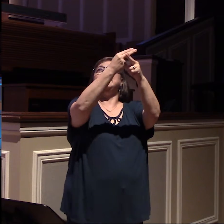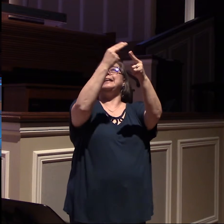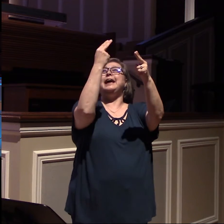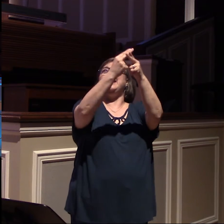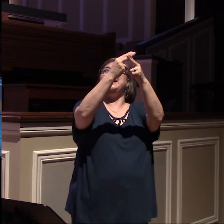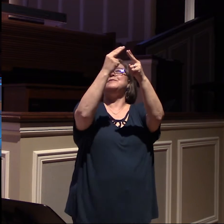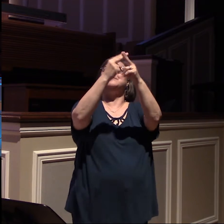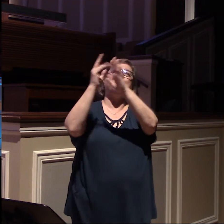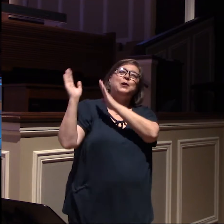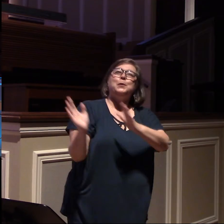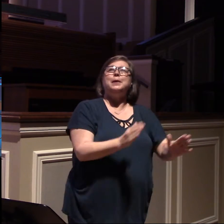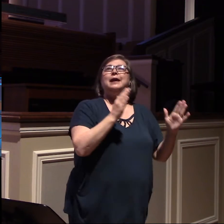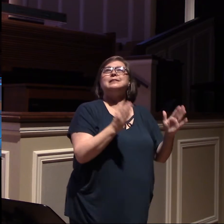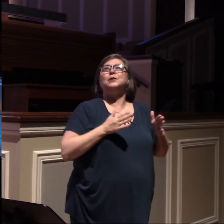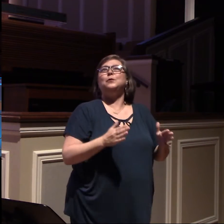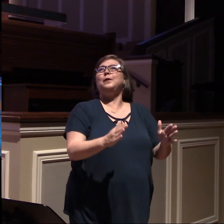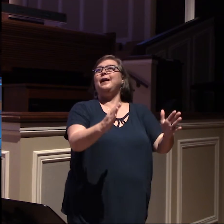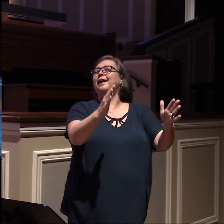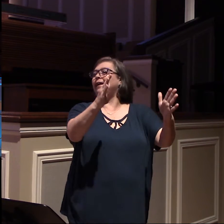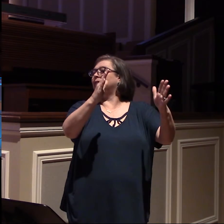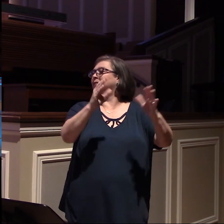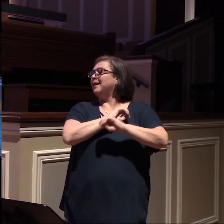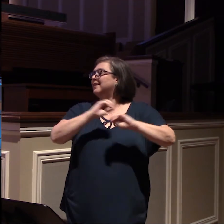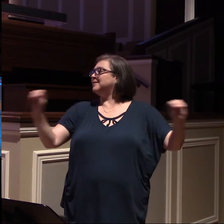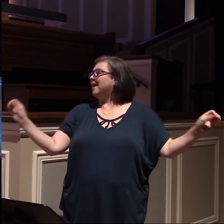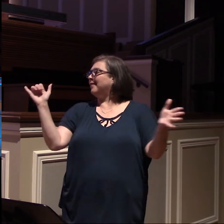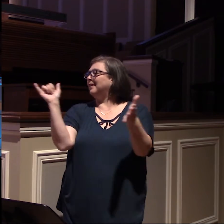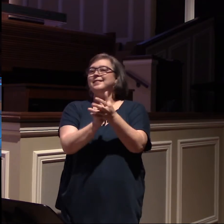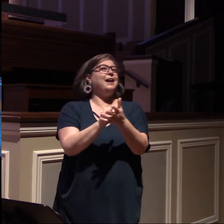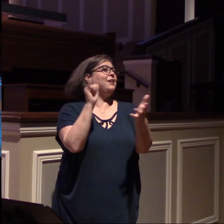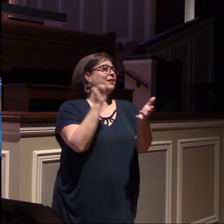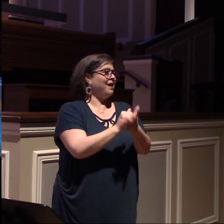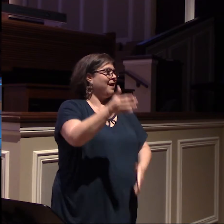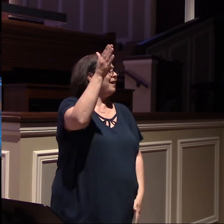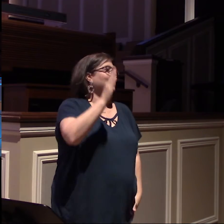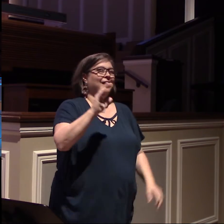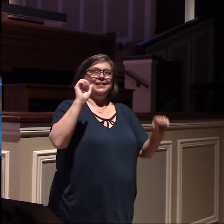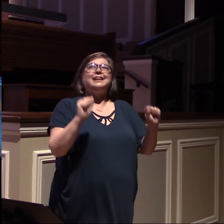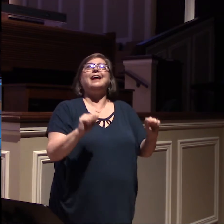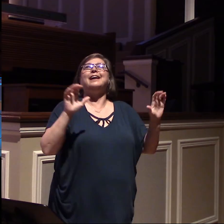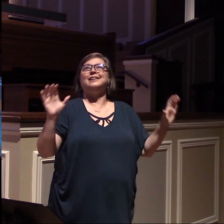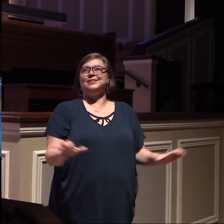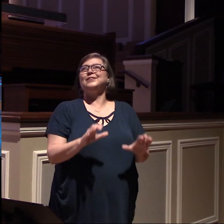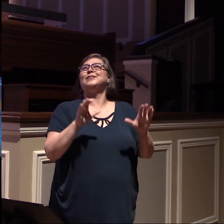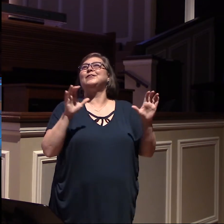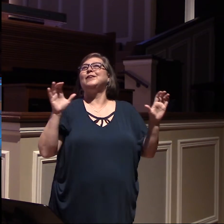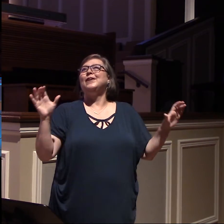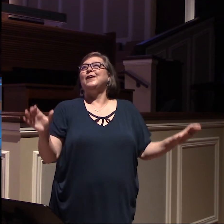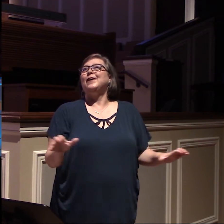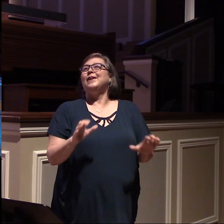Praise the name that makes a way. There's nothing that our God can't do.